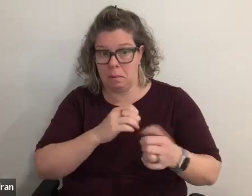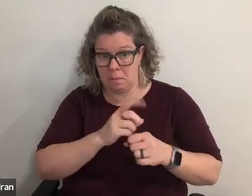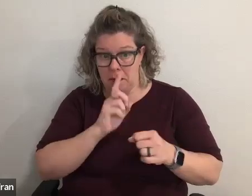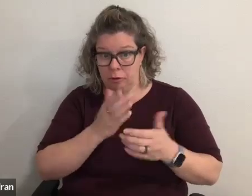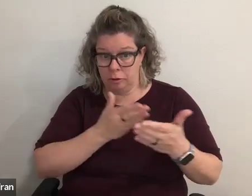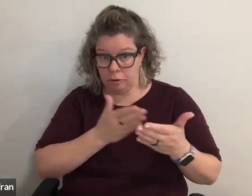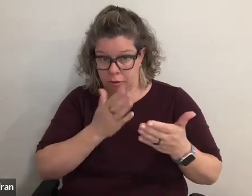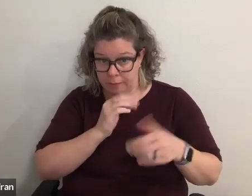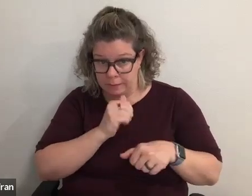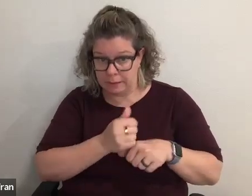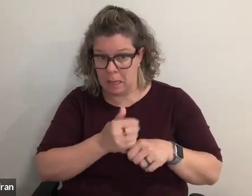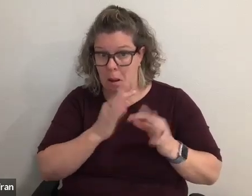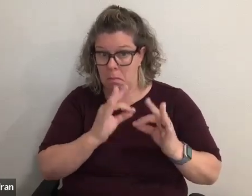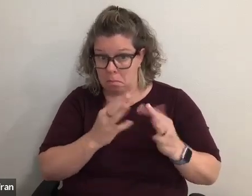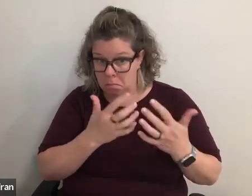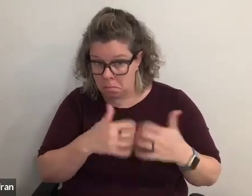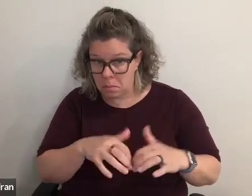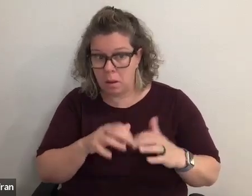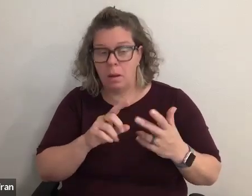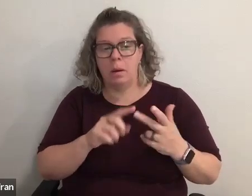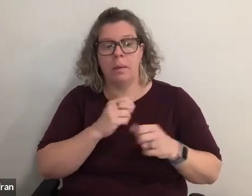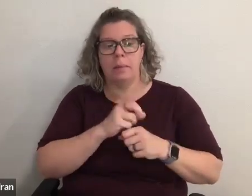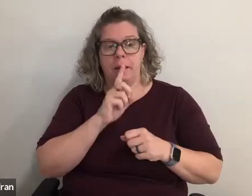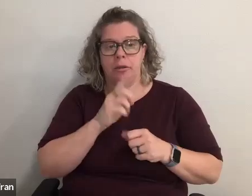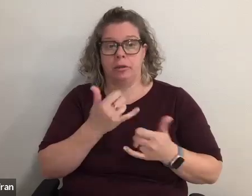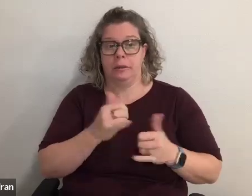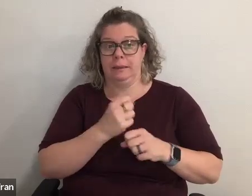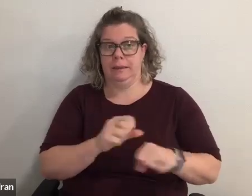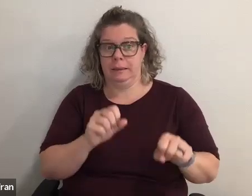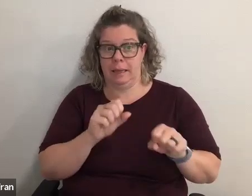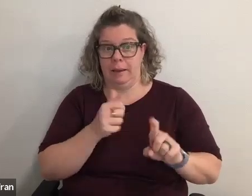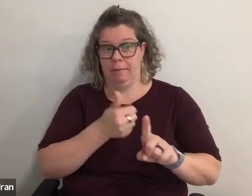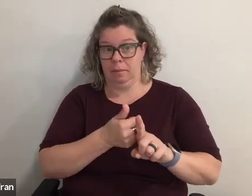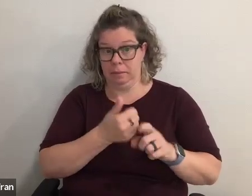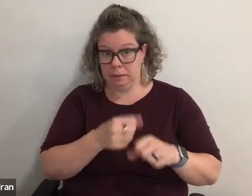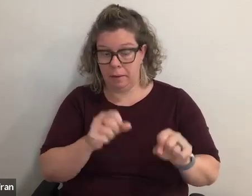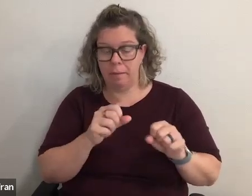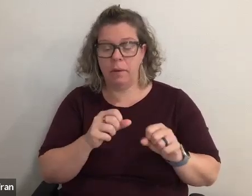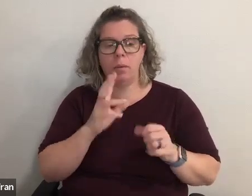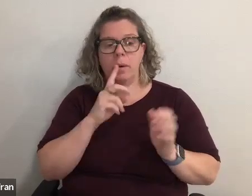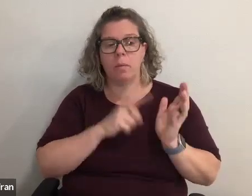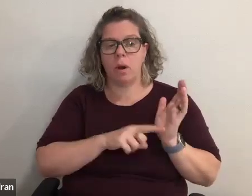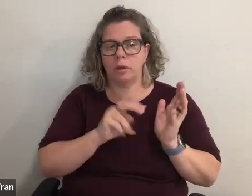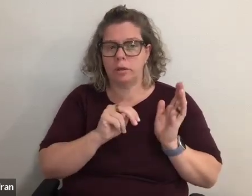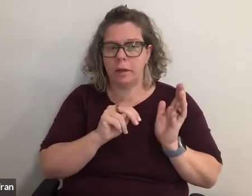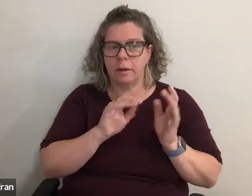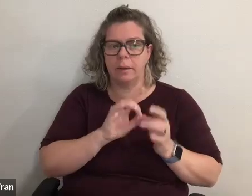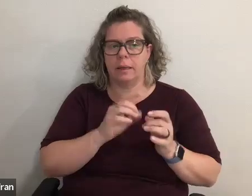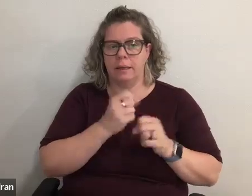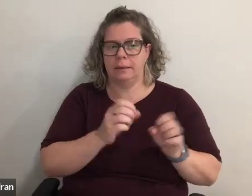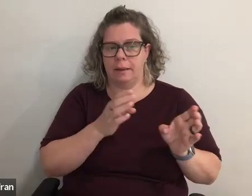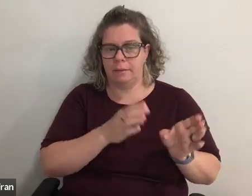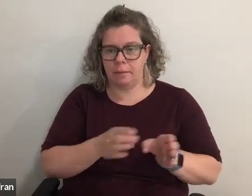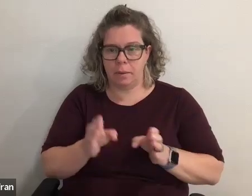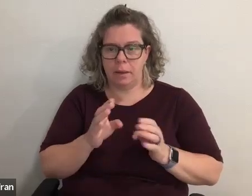need, the services we've assisted with. We want to make sure they're still okay, they're still safe. We want to check back in with them on that safety plan. And if